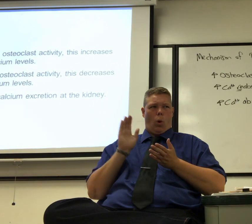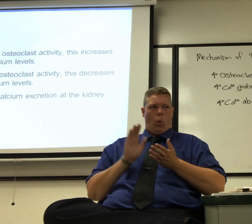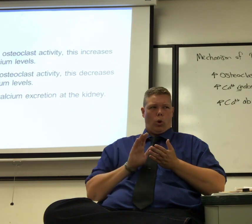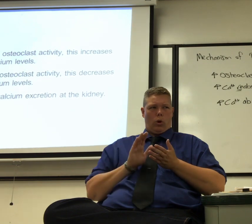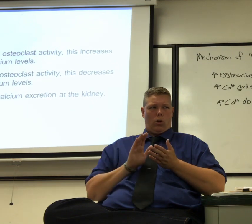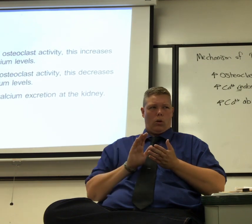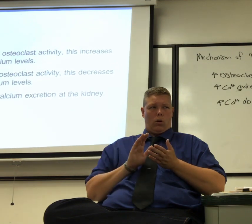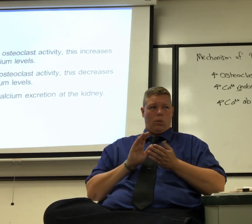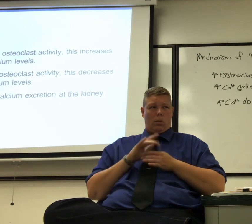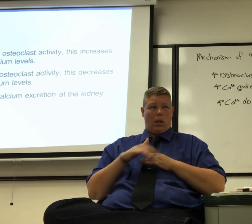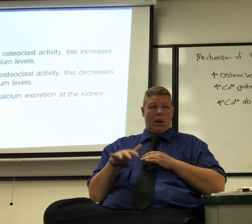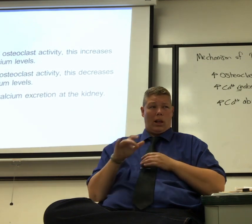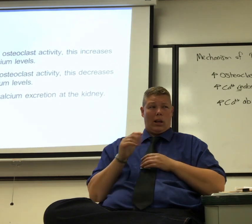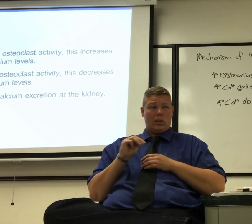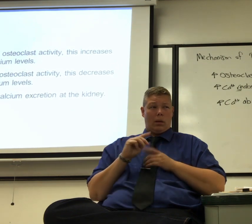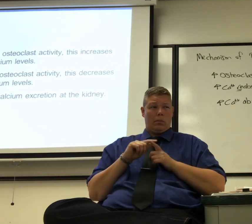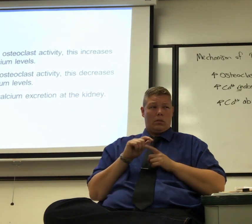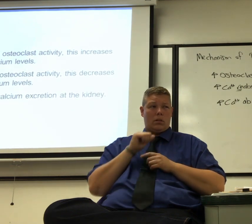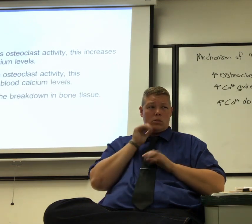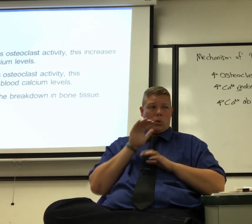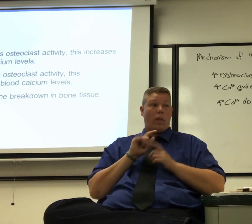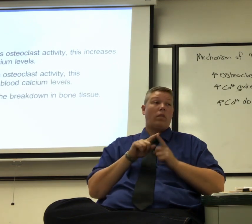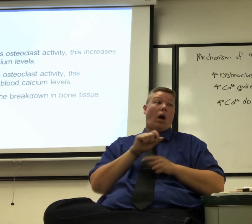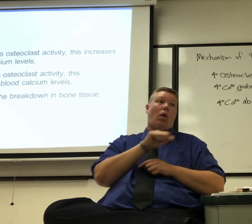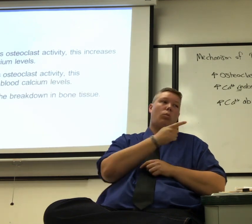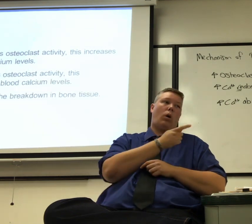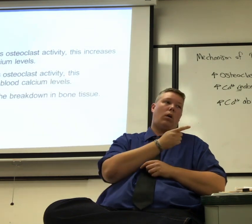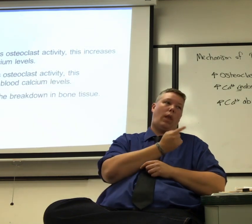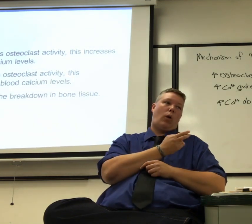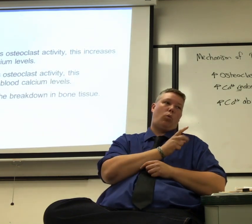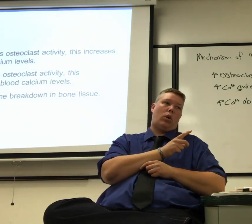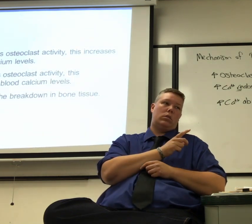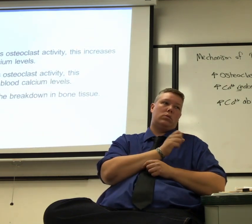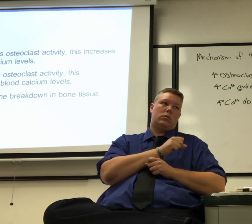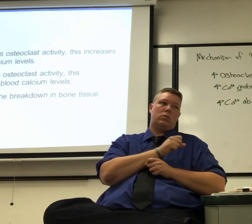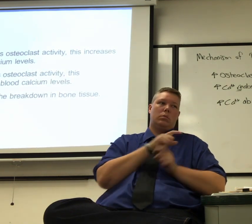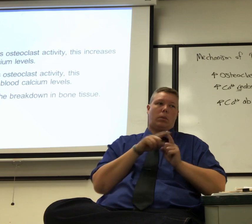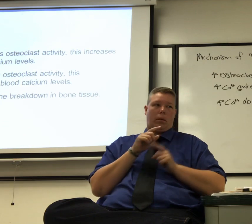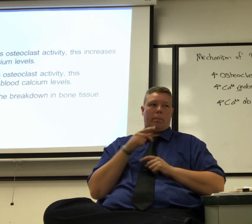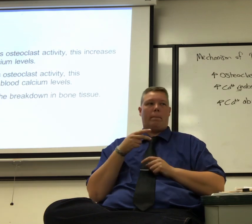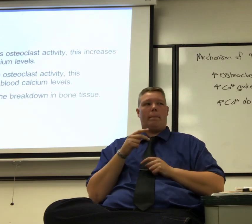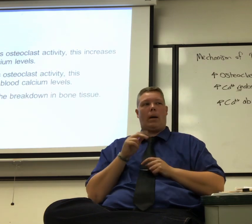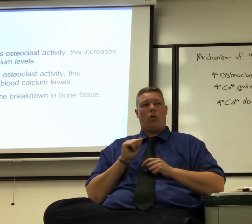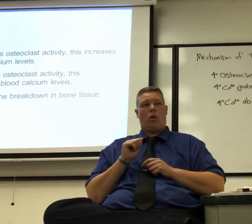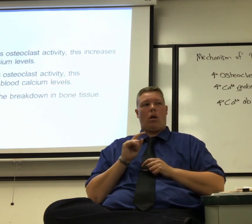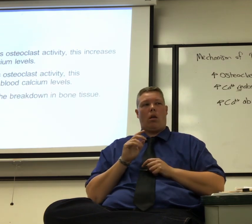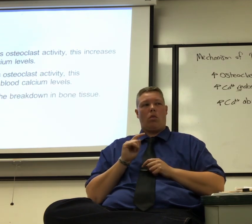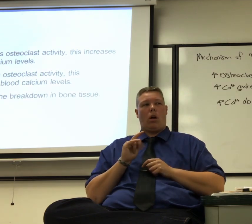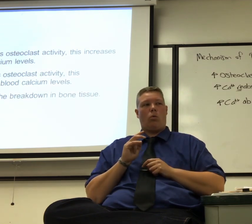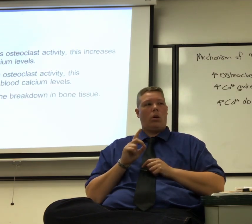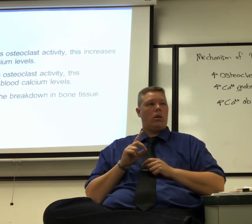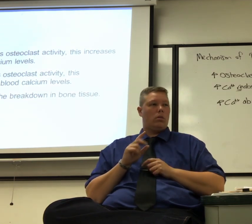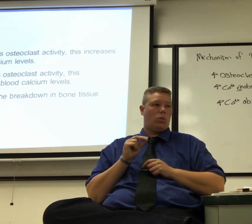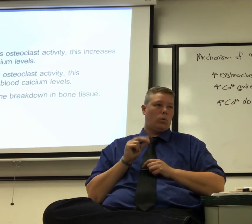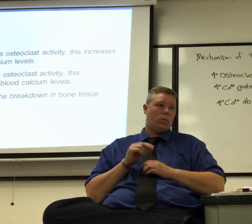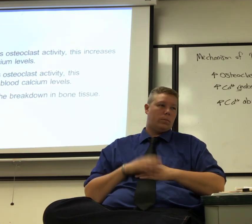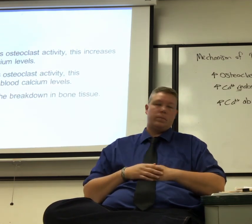activity. This would lower blood calcium. This doesn't do that. The other one